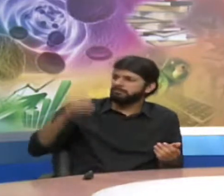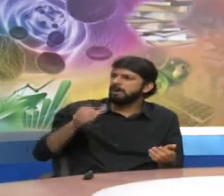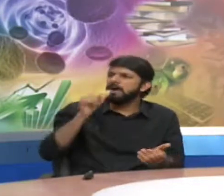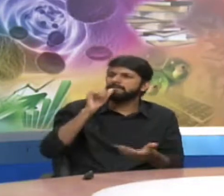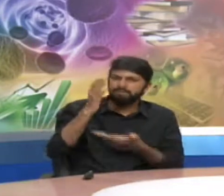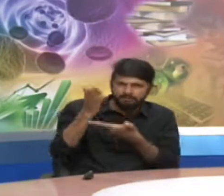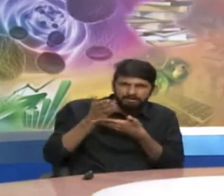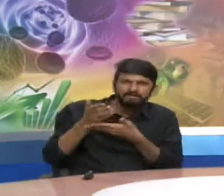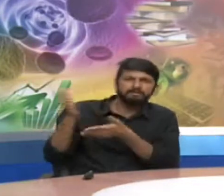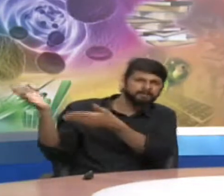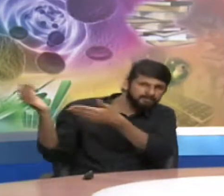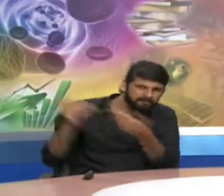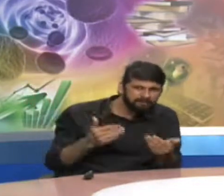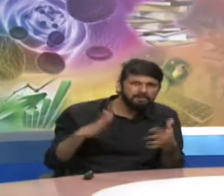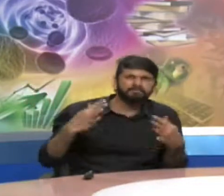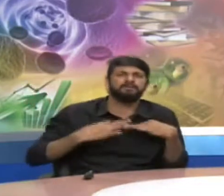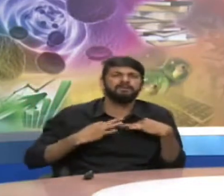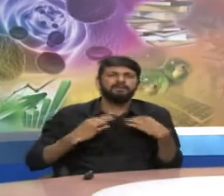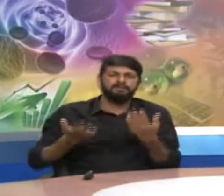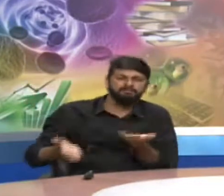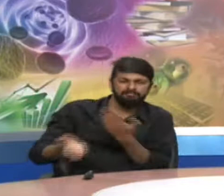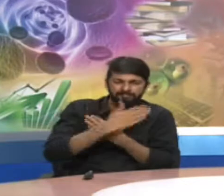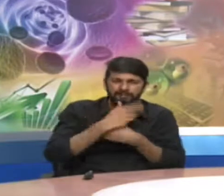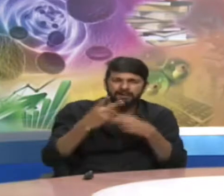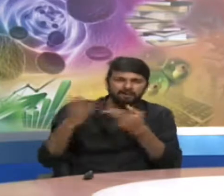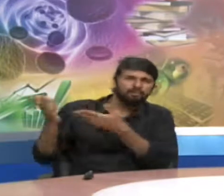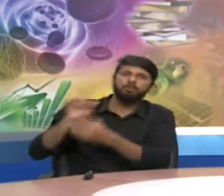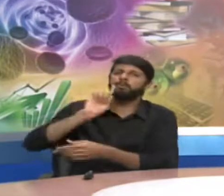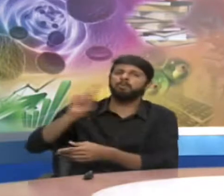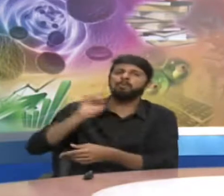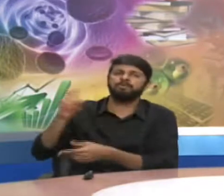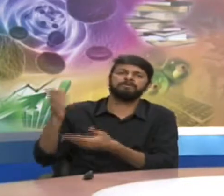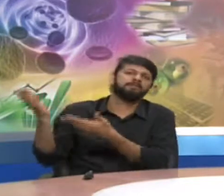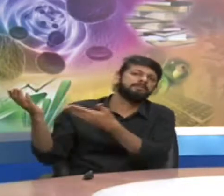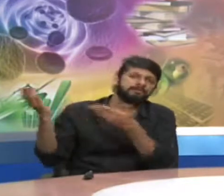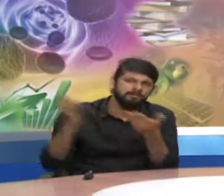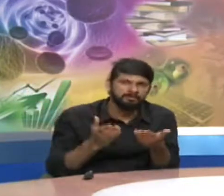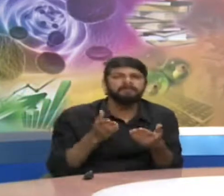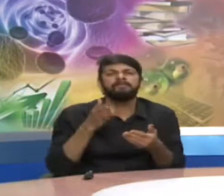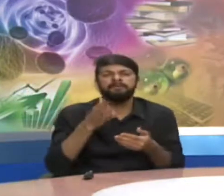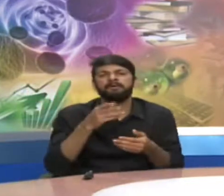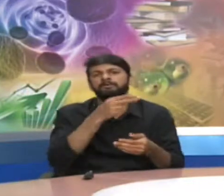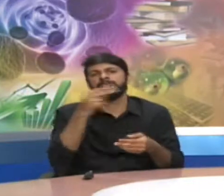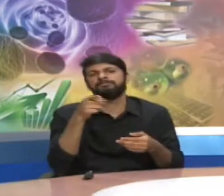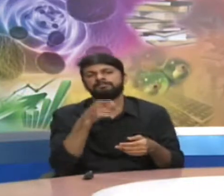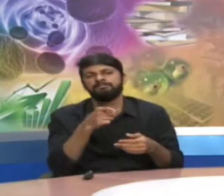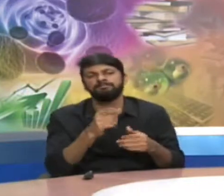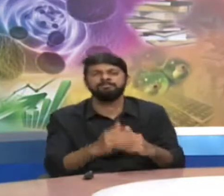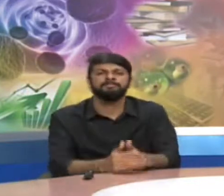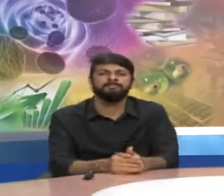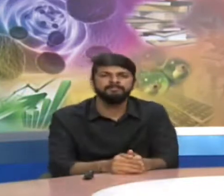So, for example, when we get sad, people around us always ask to get